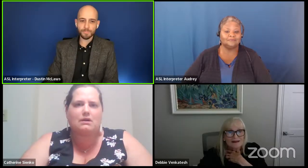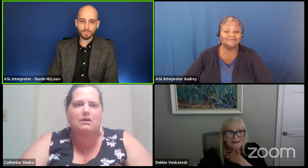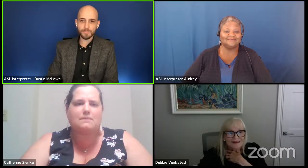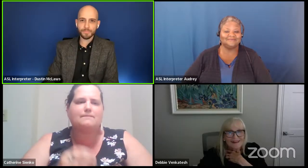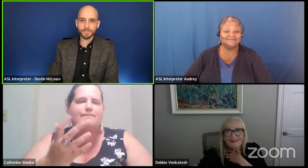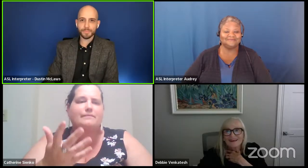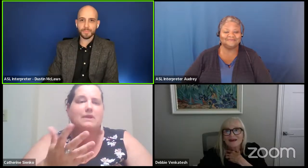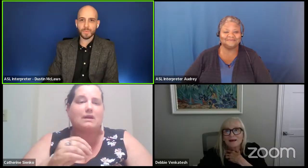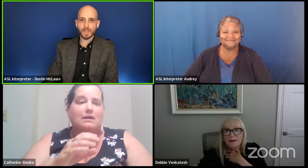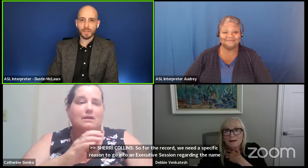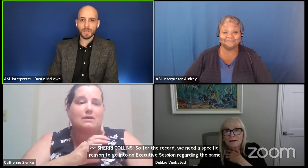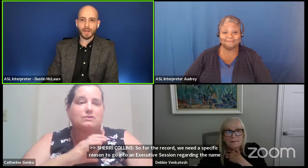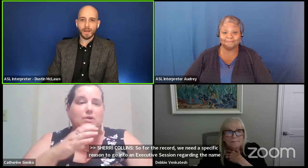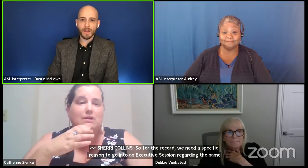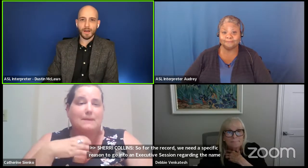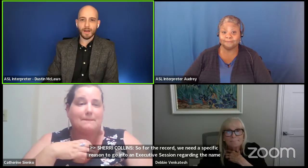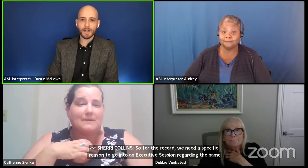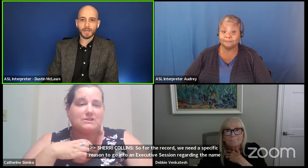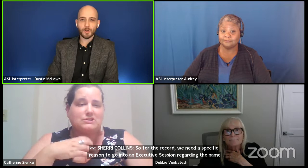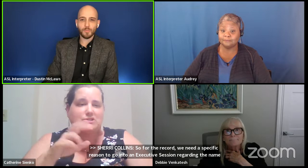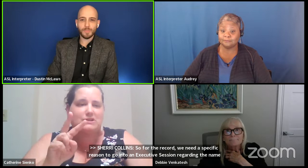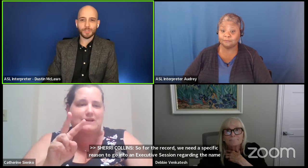Thank you.